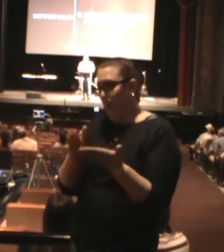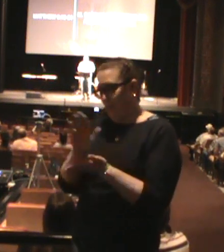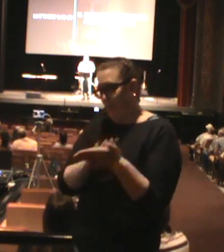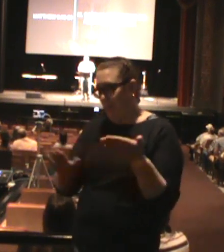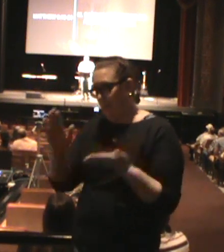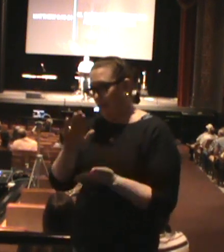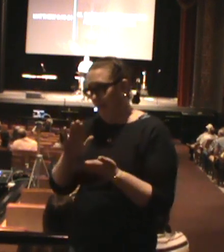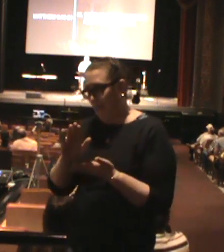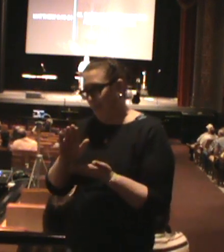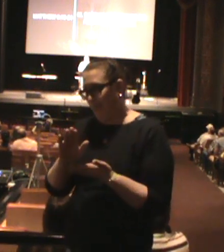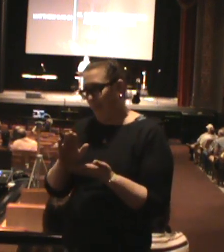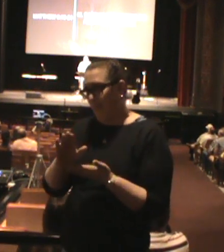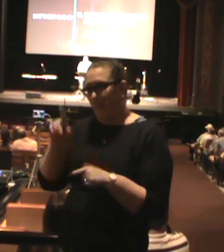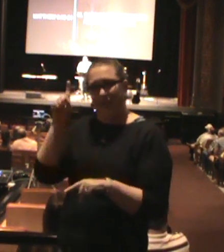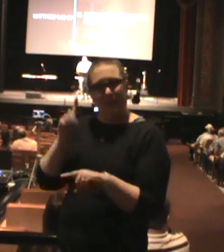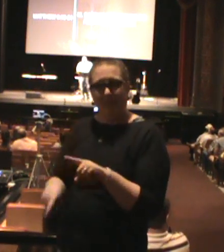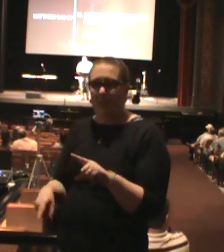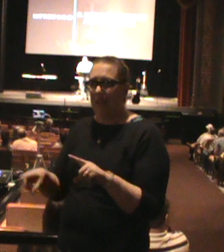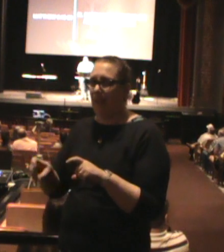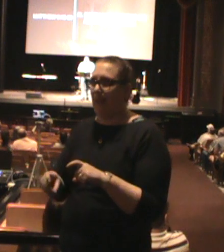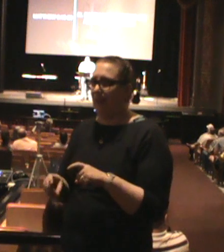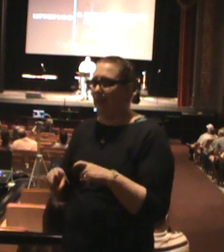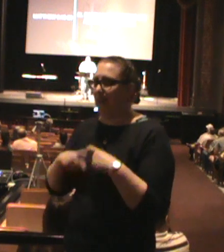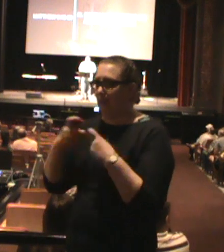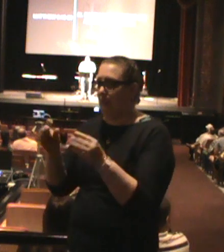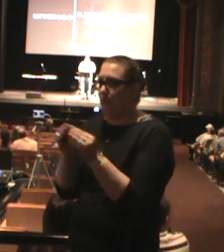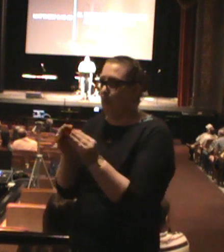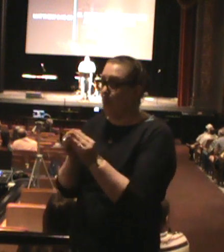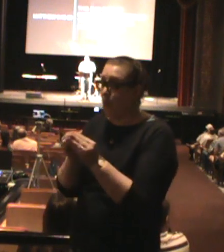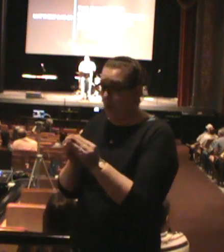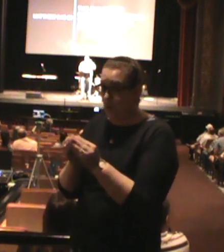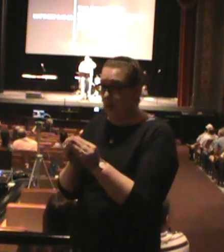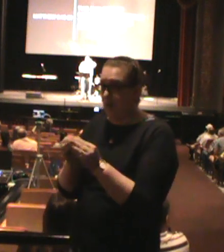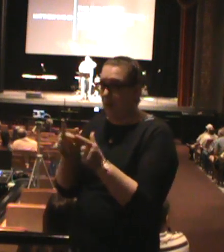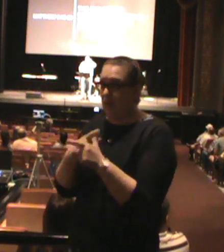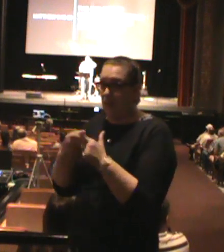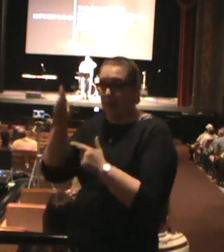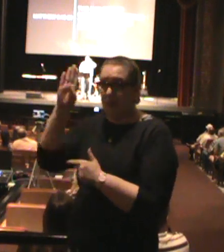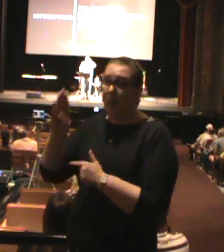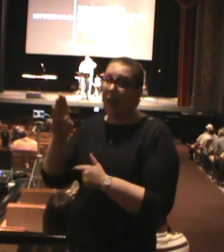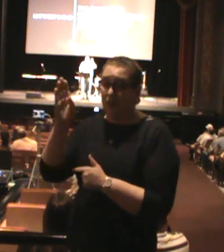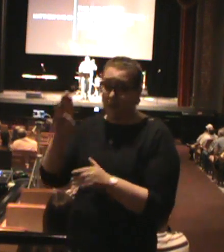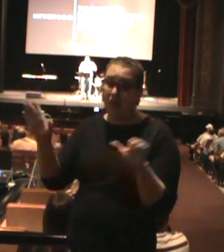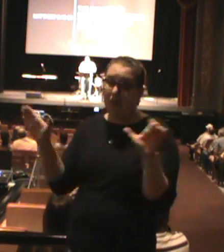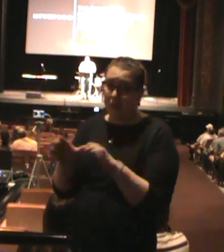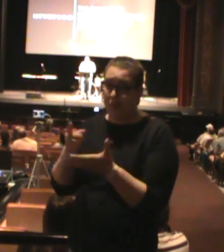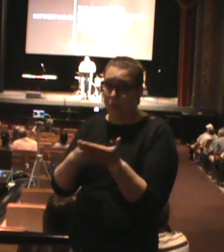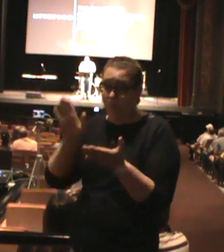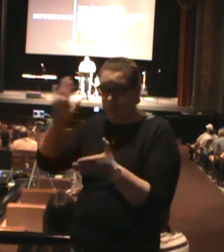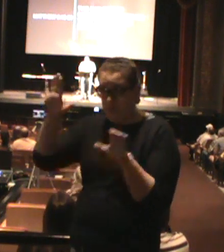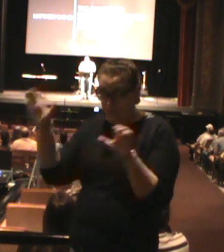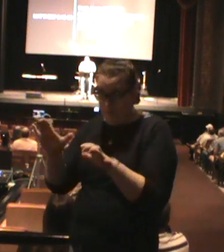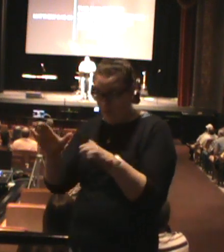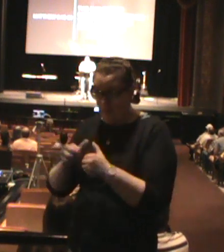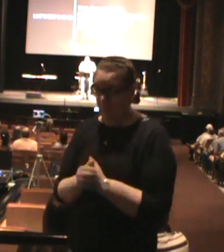God, church. God does what God does. So I want to share with you, as the band comes